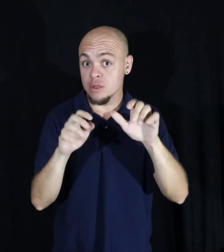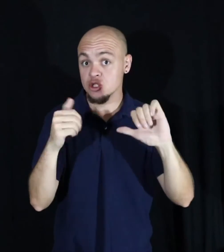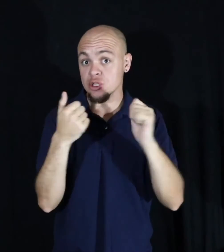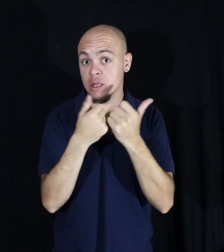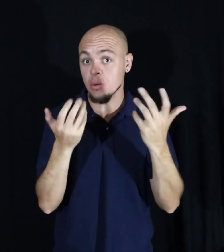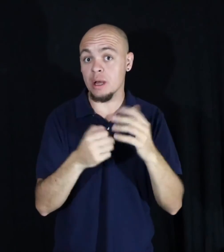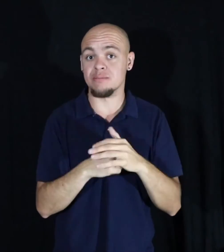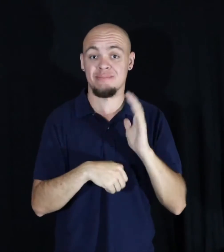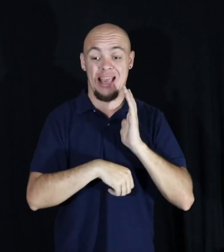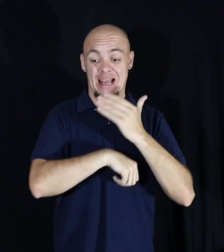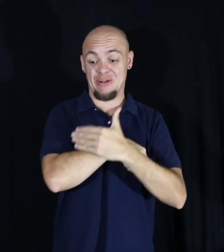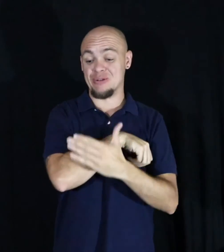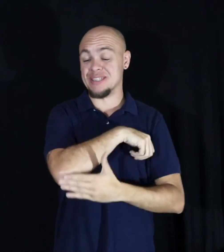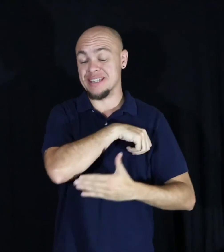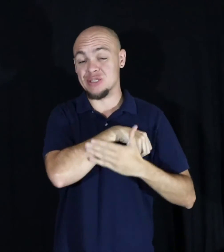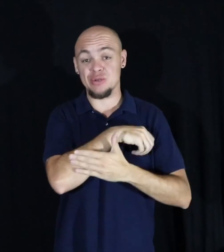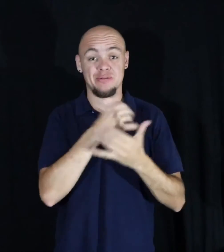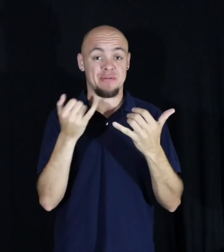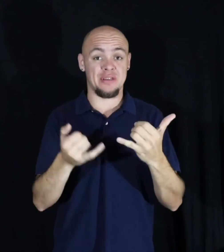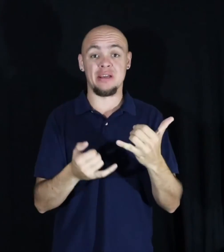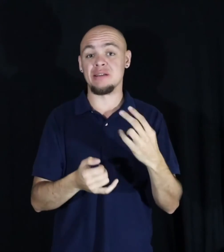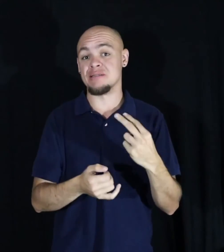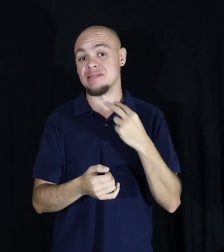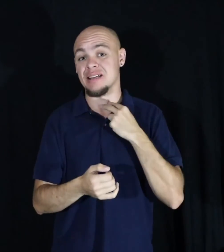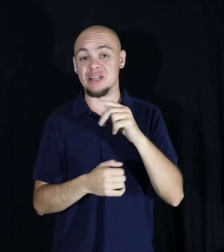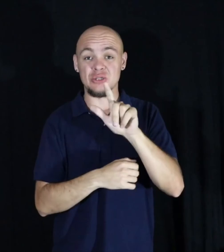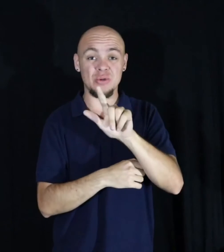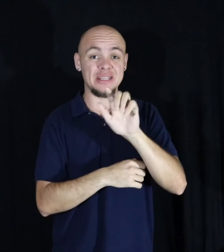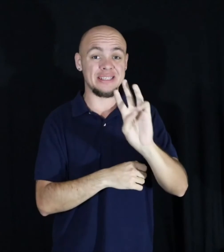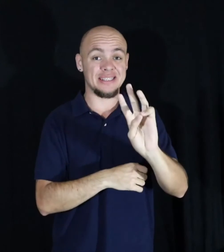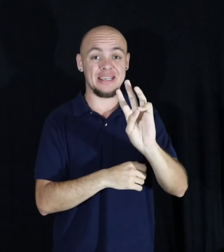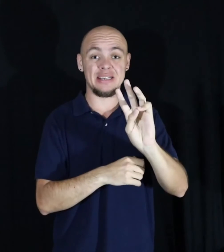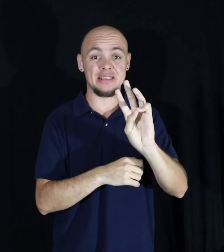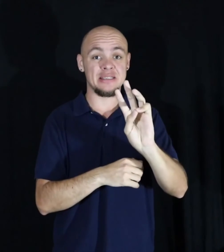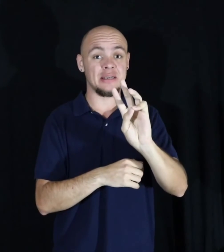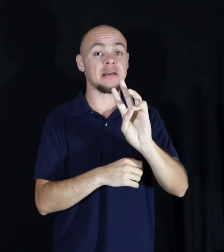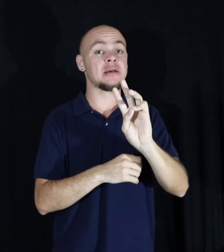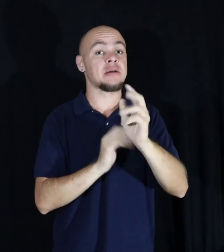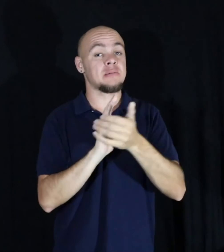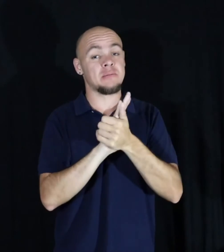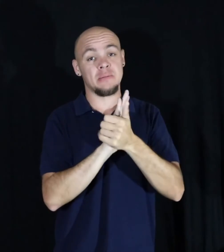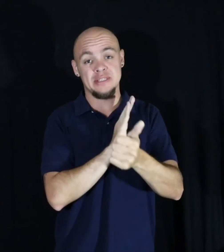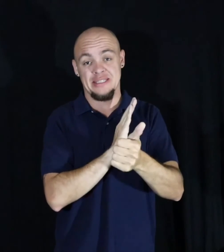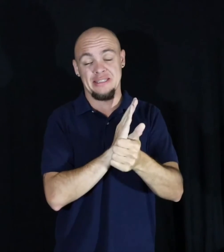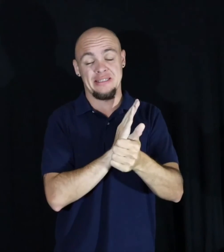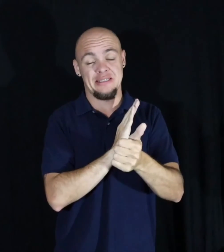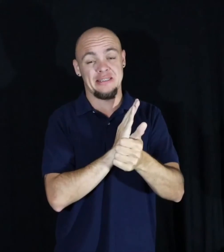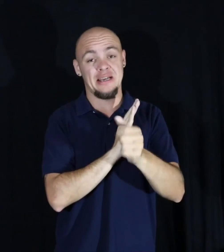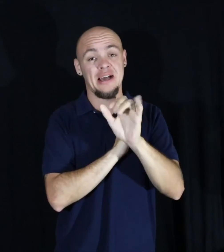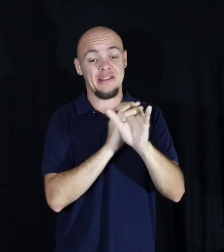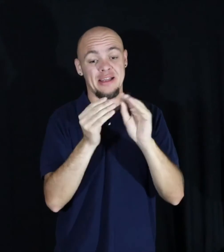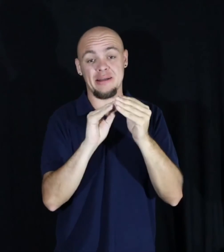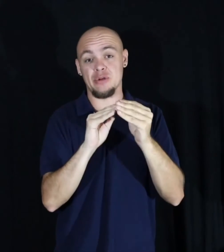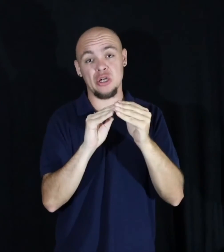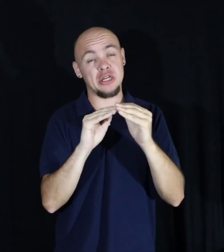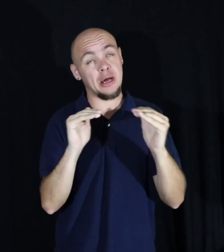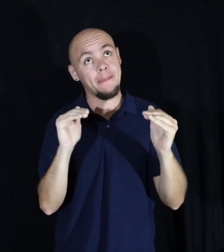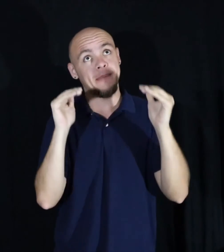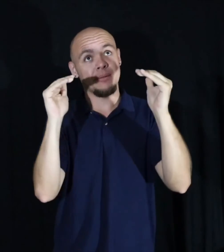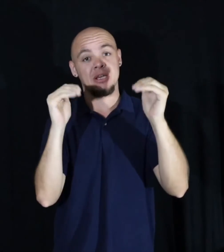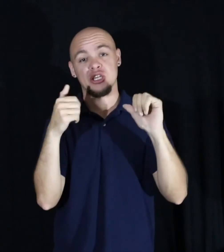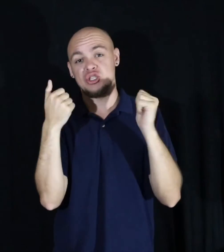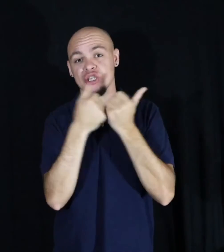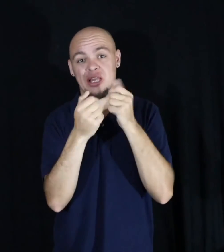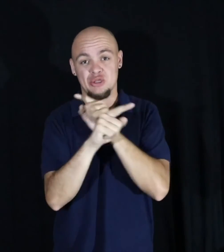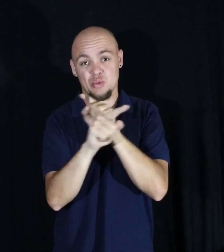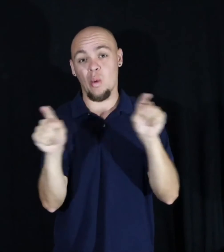Our country is stuck at 26% proficient, and I challenge you to push that number higher.